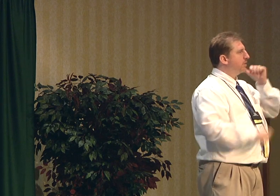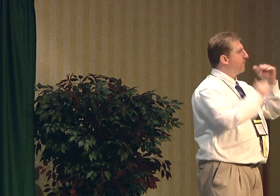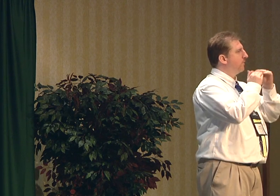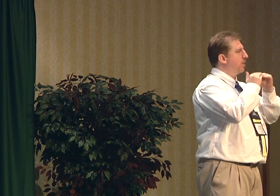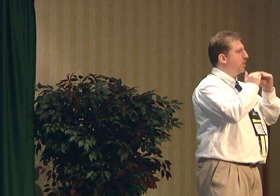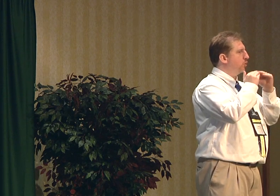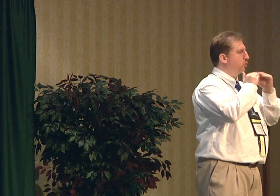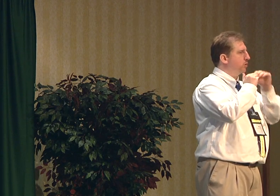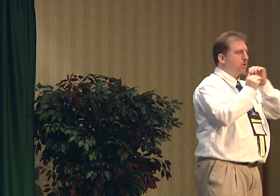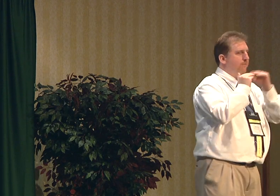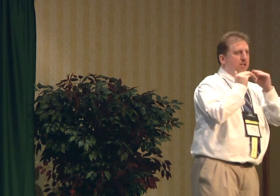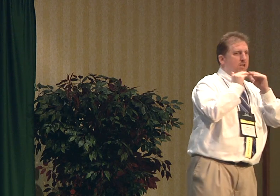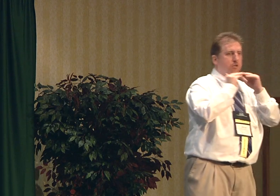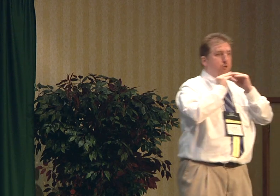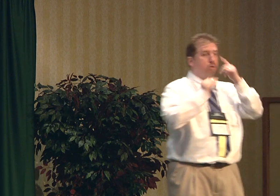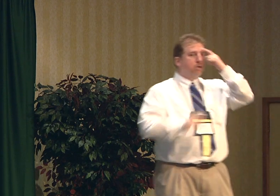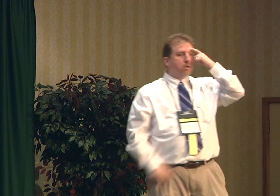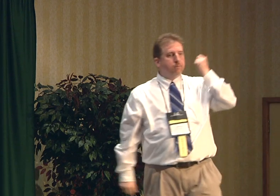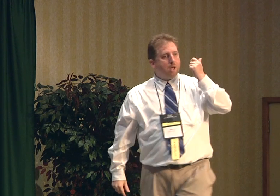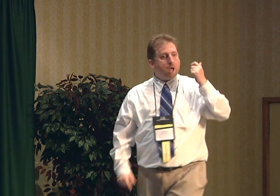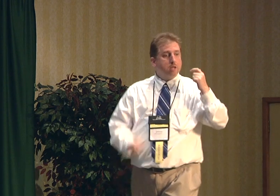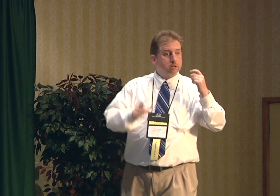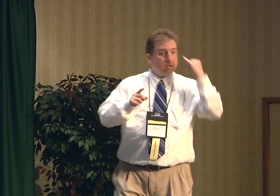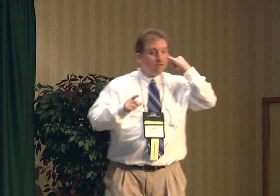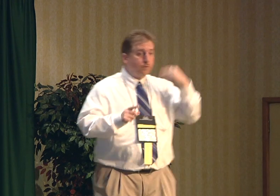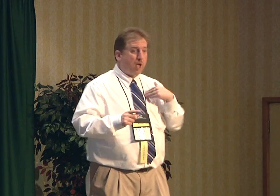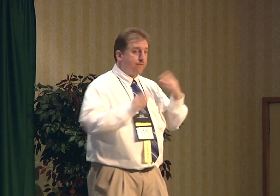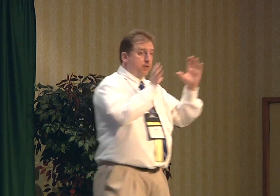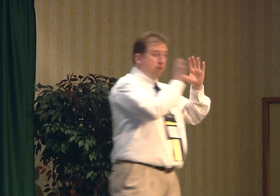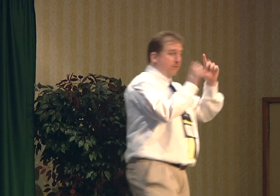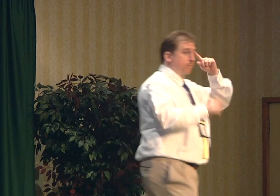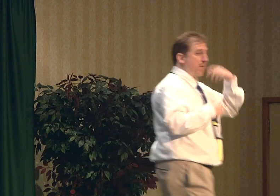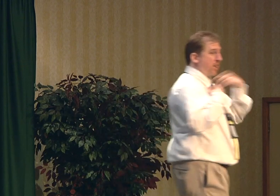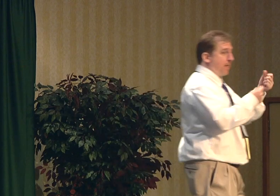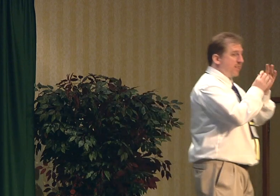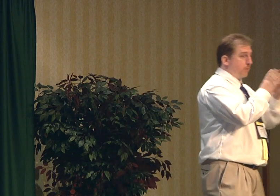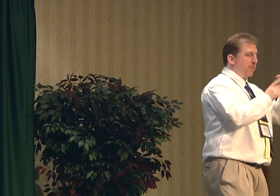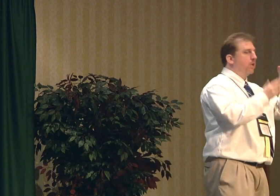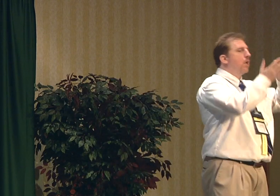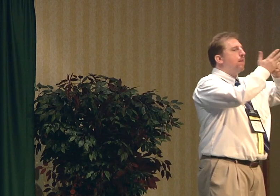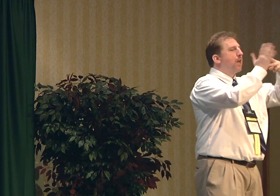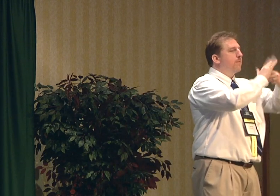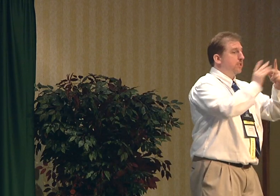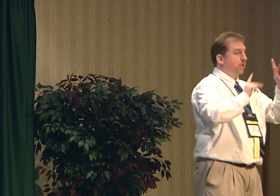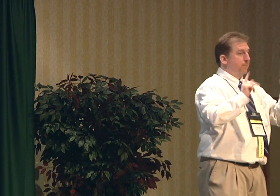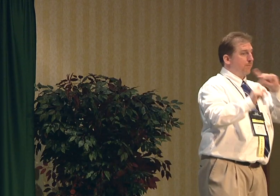interpreting certification. We found that was inevitable because we had certification for mental